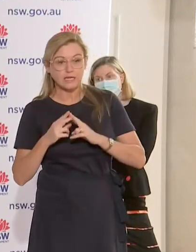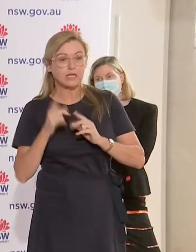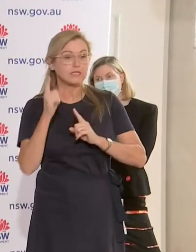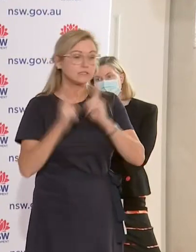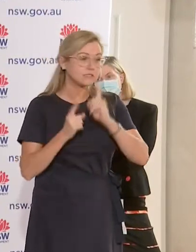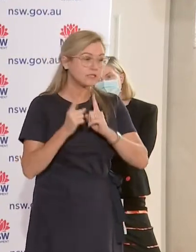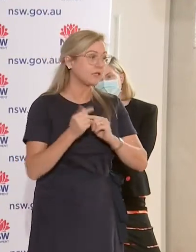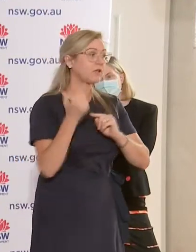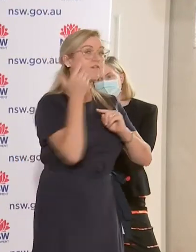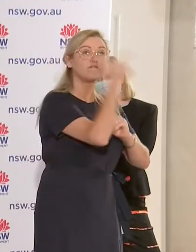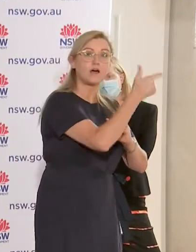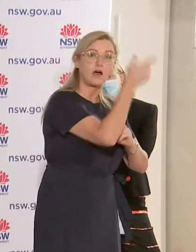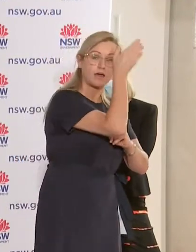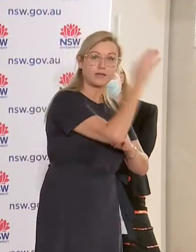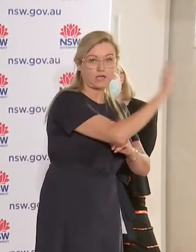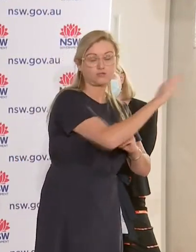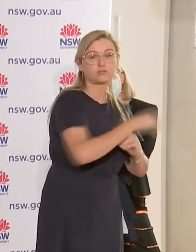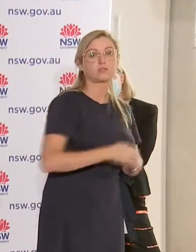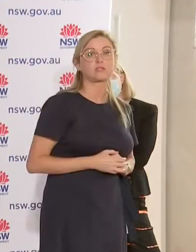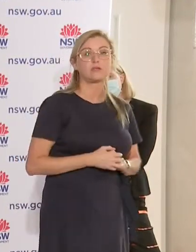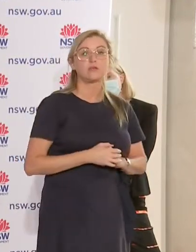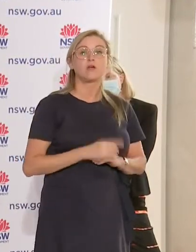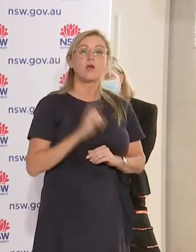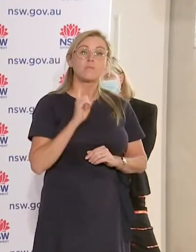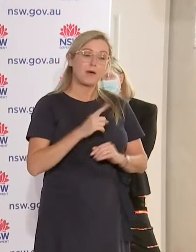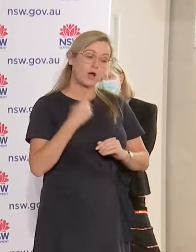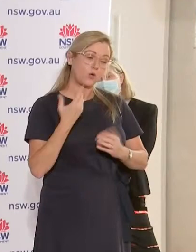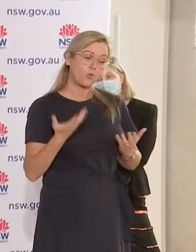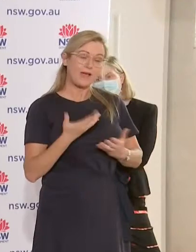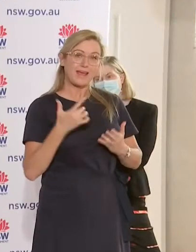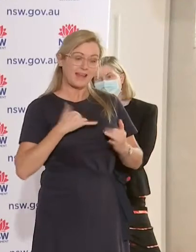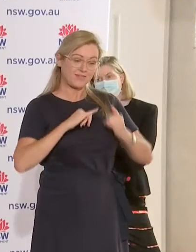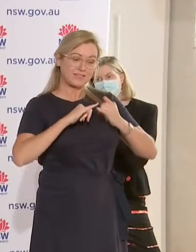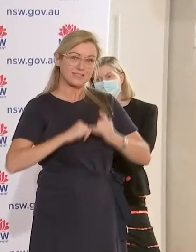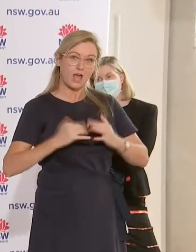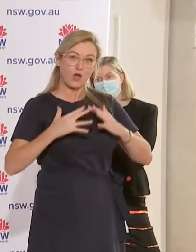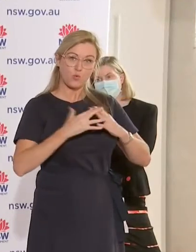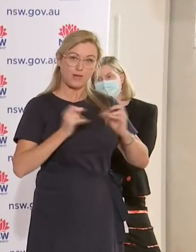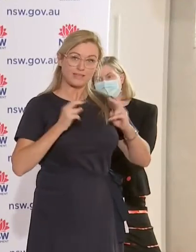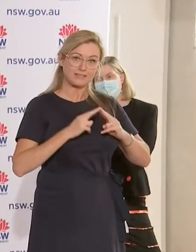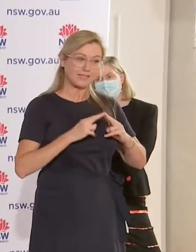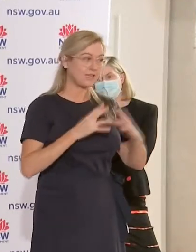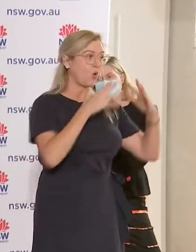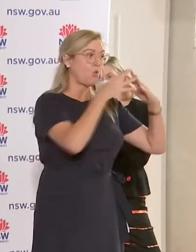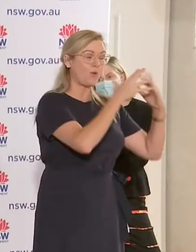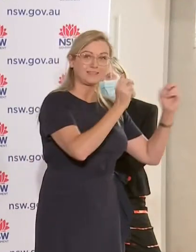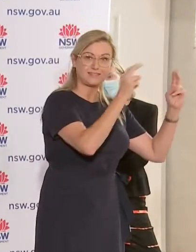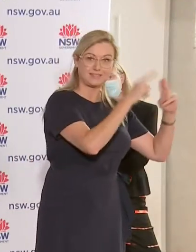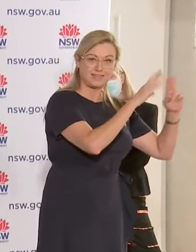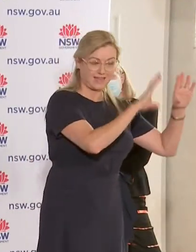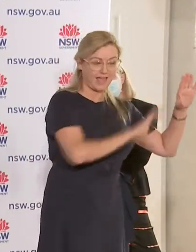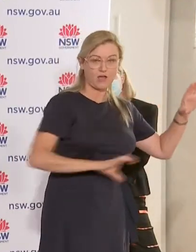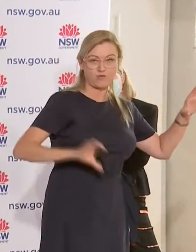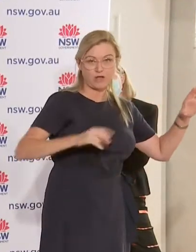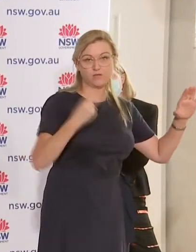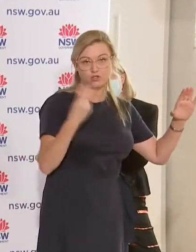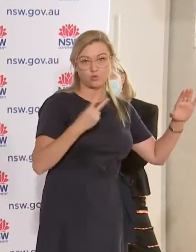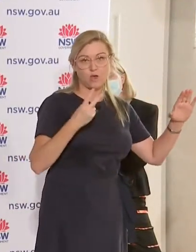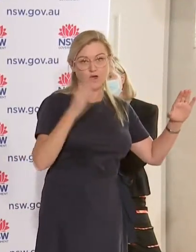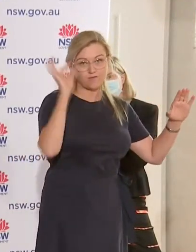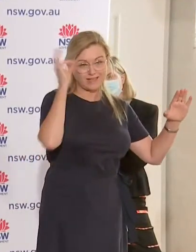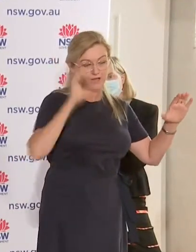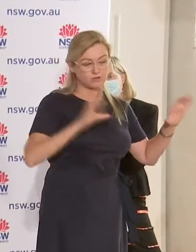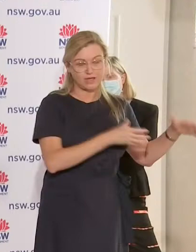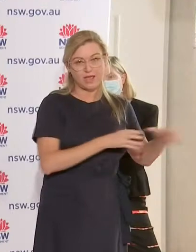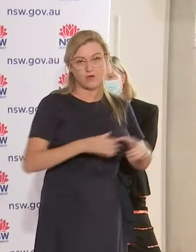students in Western and Southwestern Sydney, who we know would be required to sit for public examinations, some weeks ago we ensured that they were offered